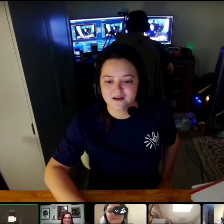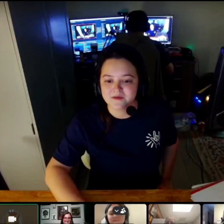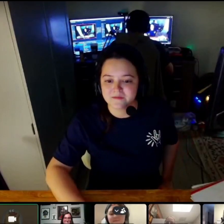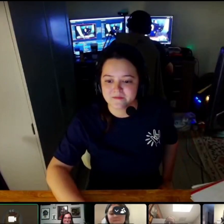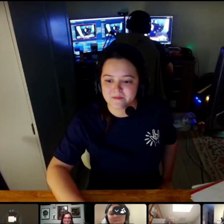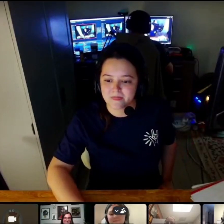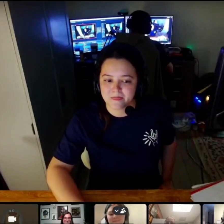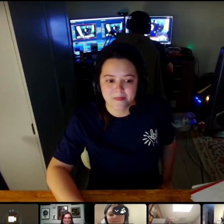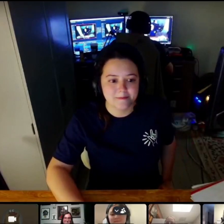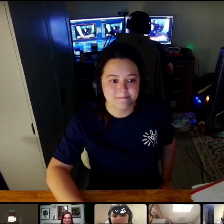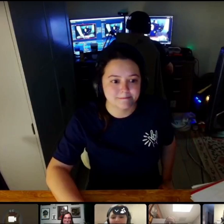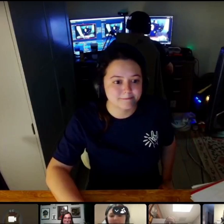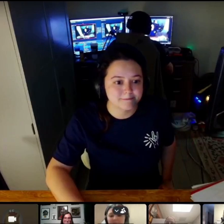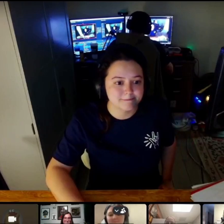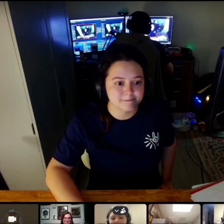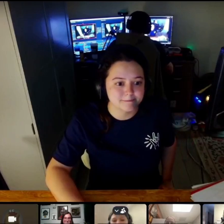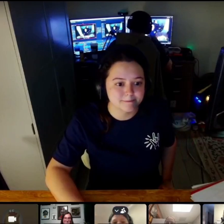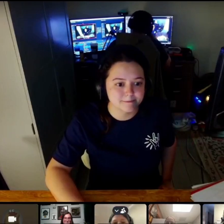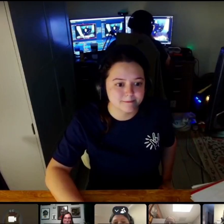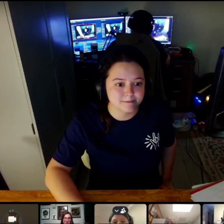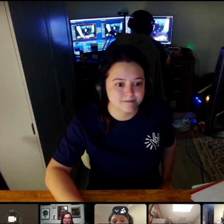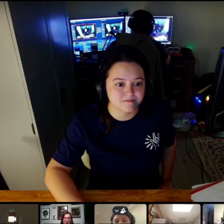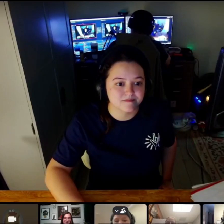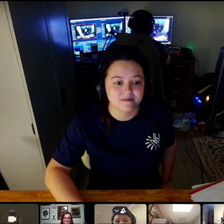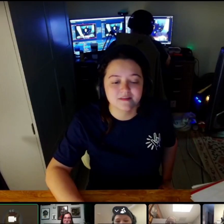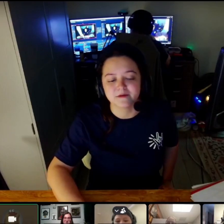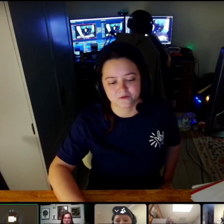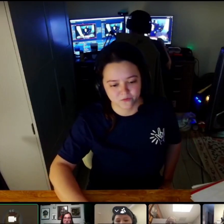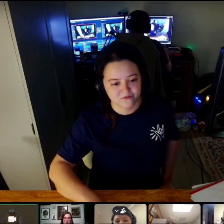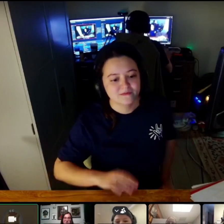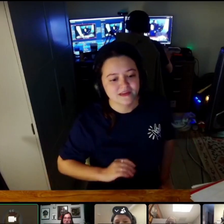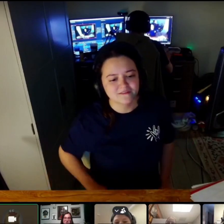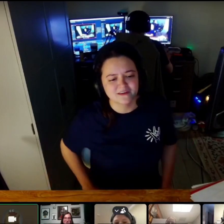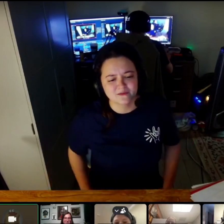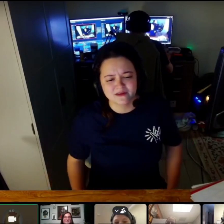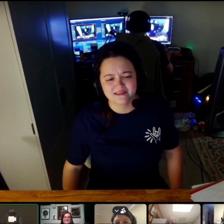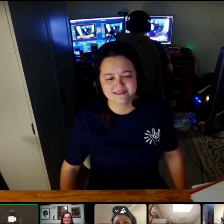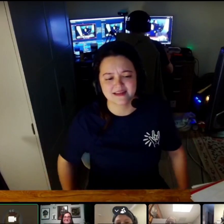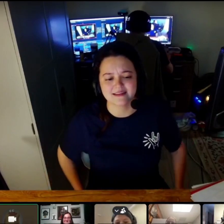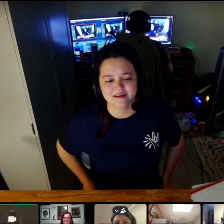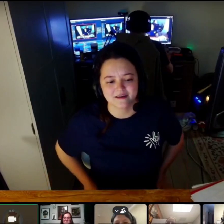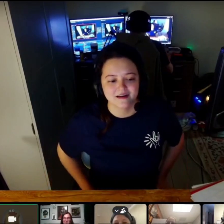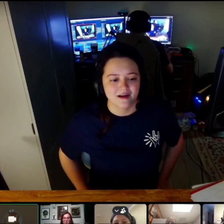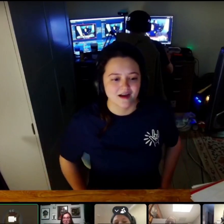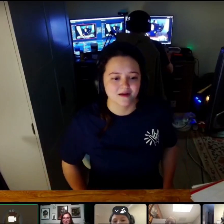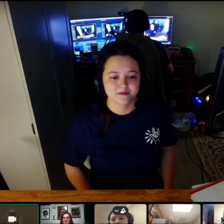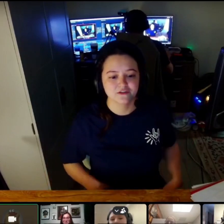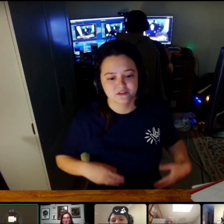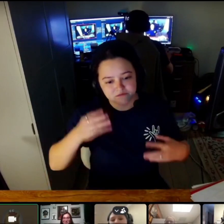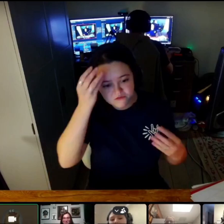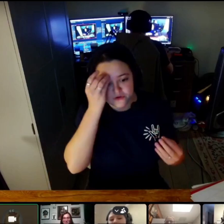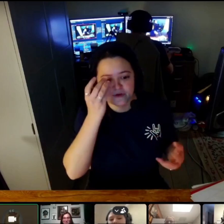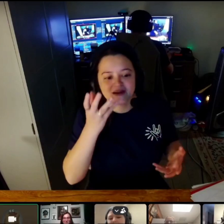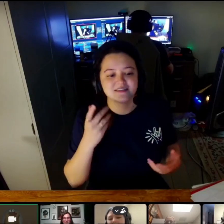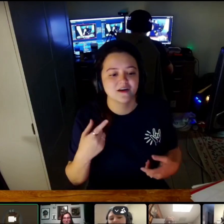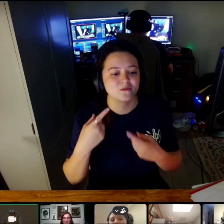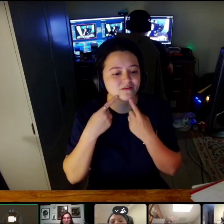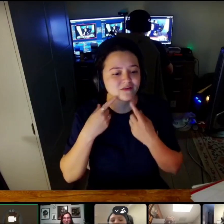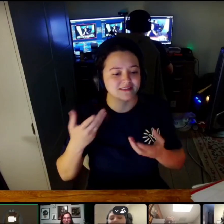Not, the noise isn't necessary, but what I mean is the mouth morphemes. I figure we'll get into that later. But just so you guys know, whenever I